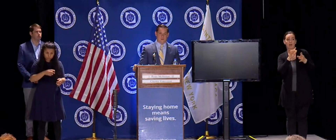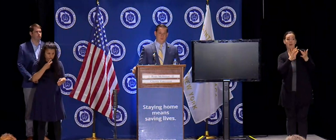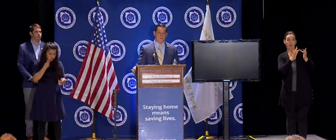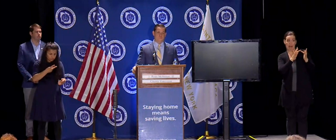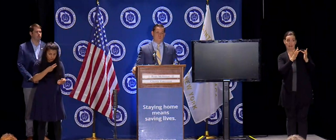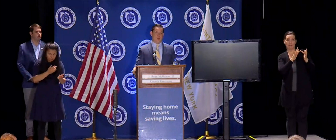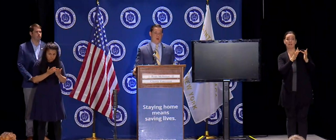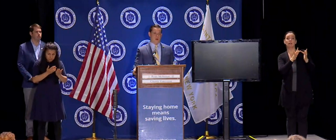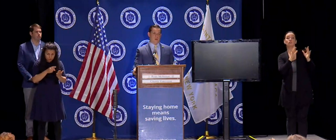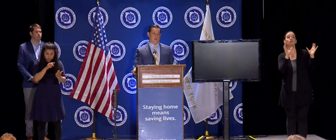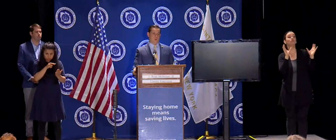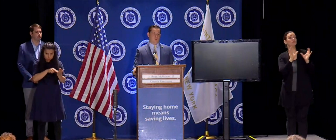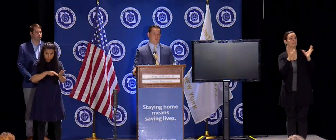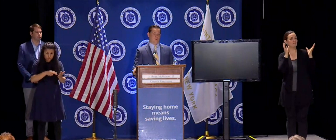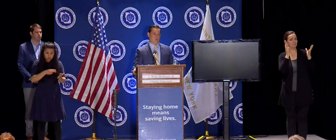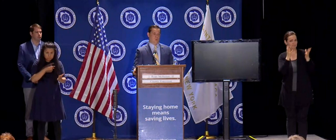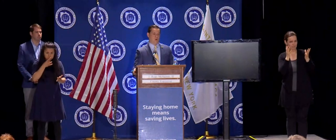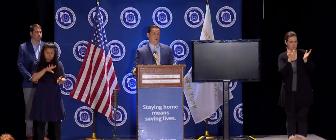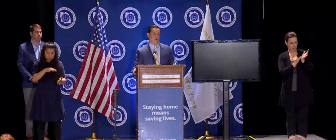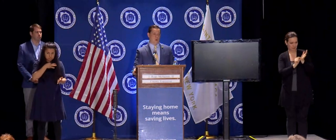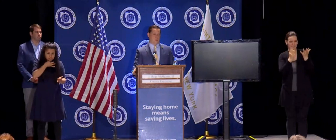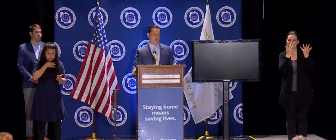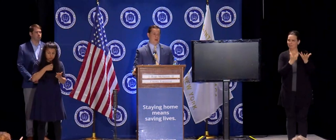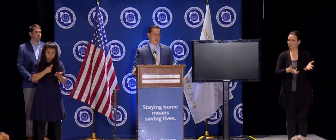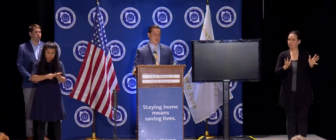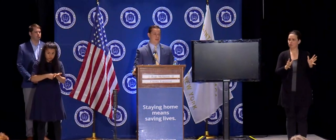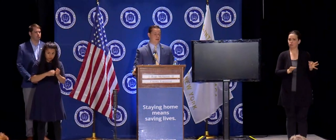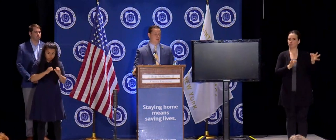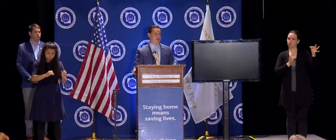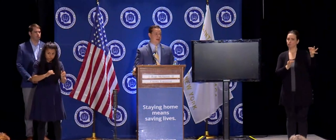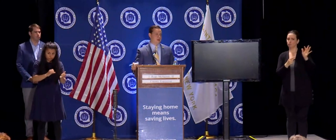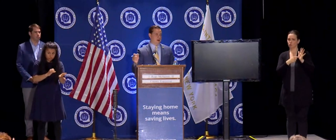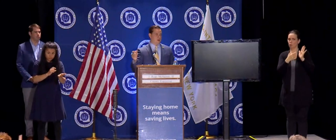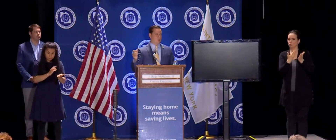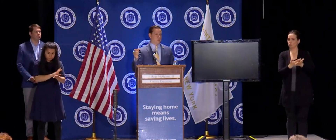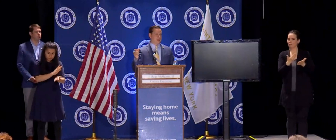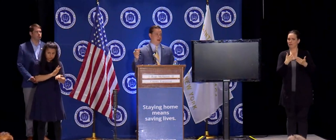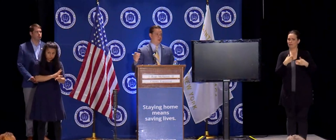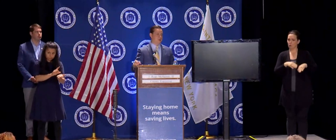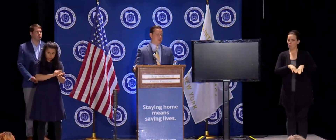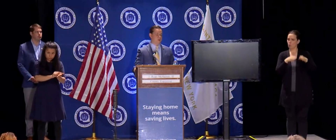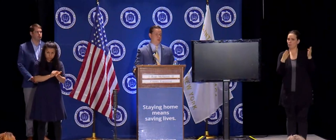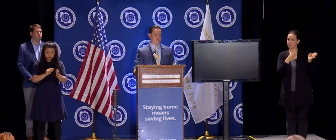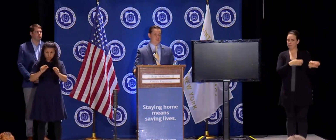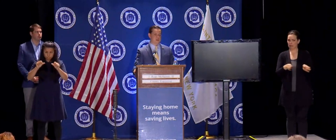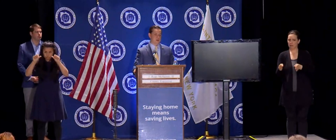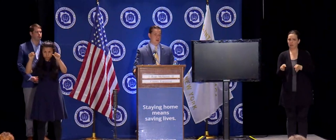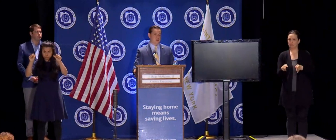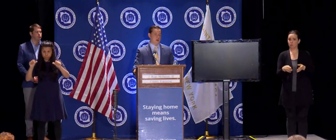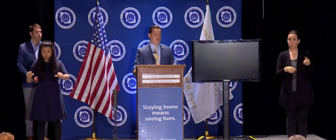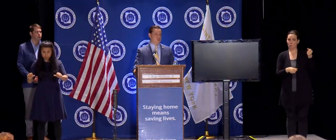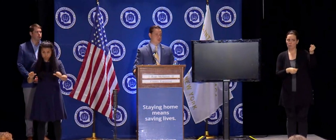out the work form and did their plan. Now we're holding on to their plan and their business. That was through